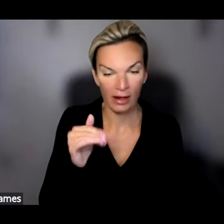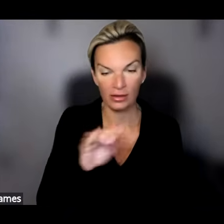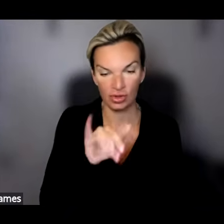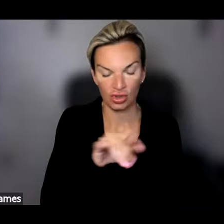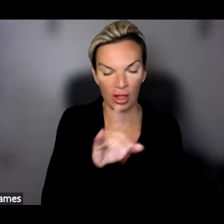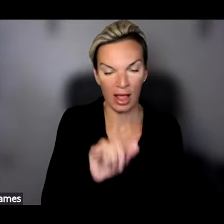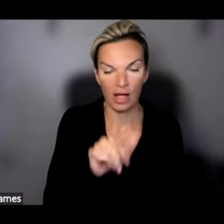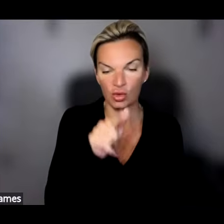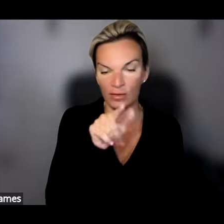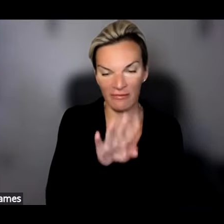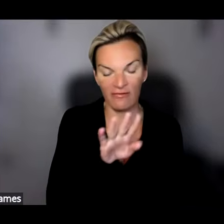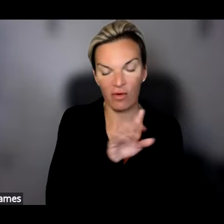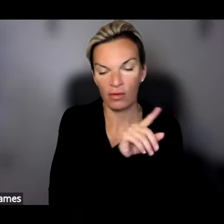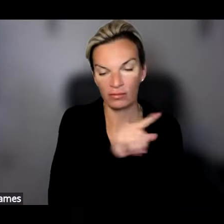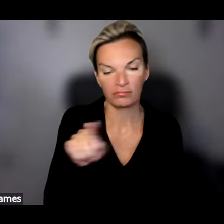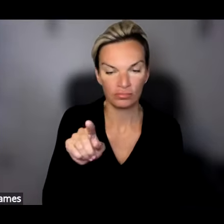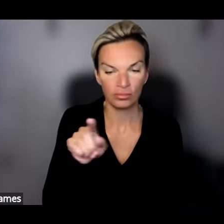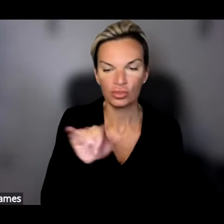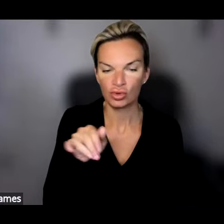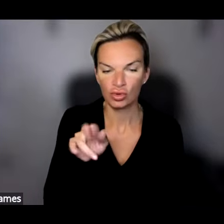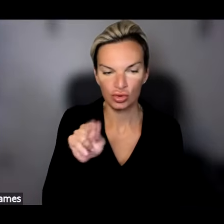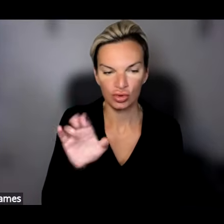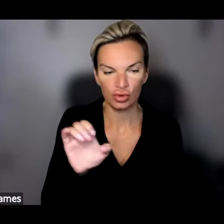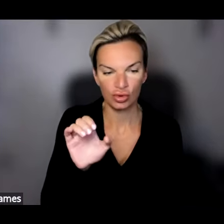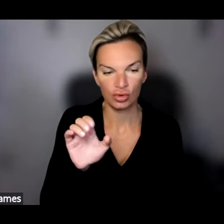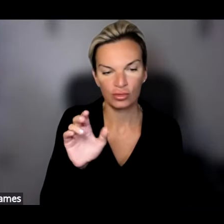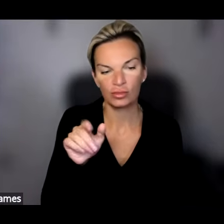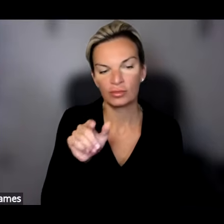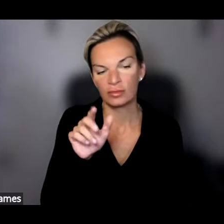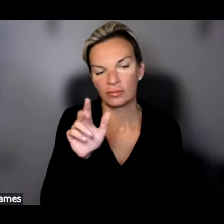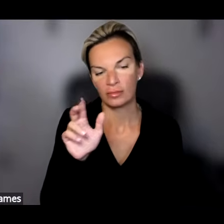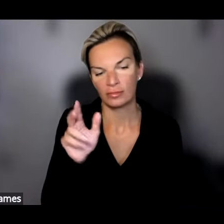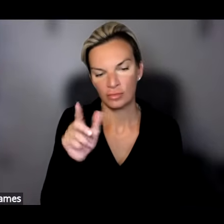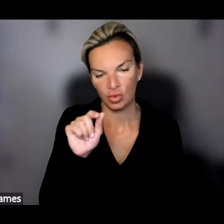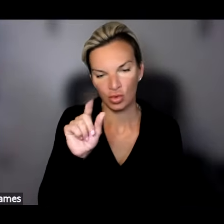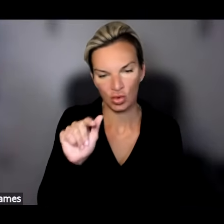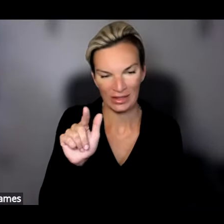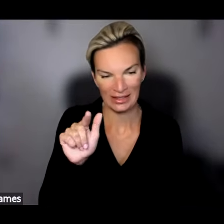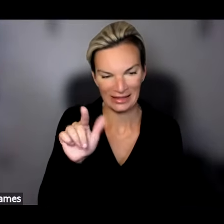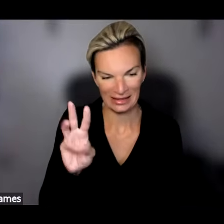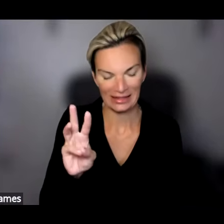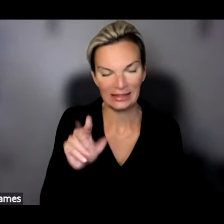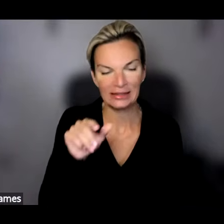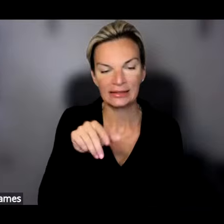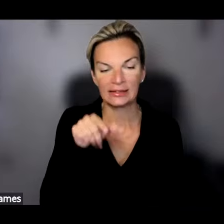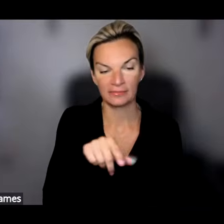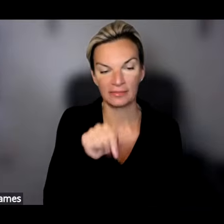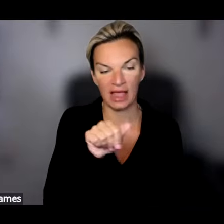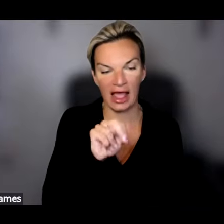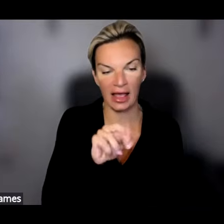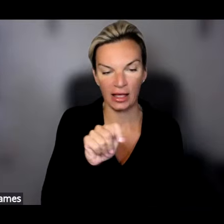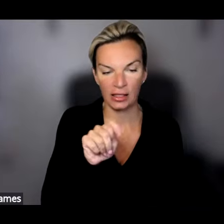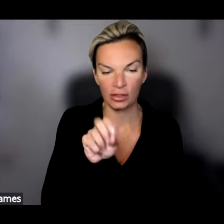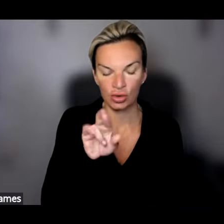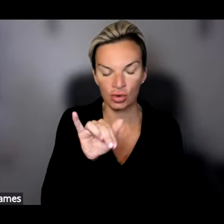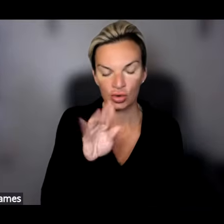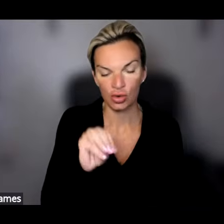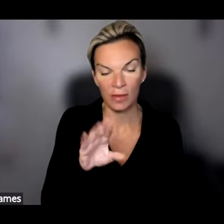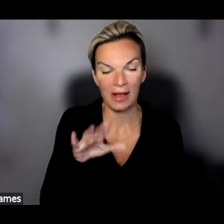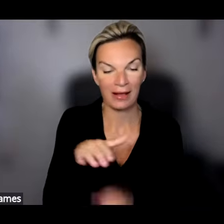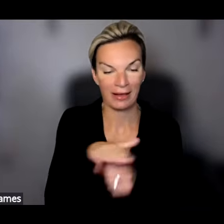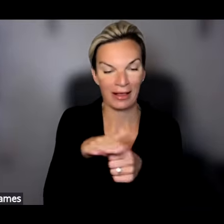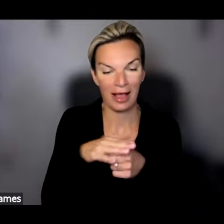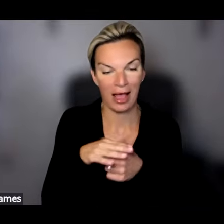June 3rd, 2026, Antrim County Clerk Victoria Bishop made changes to voter records outside her